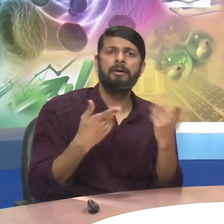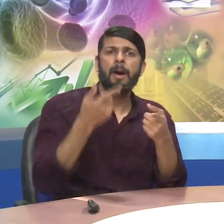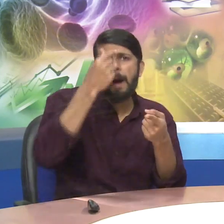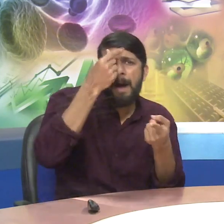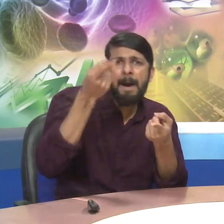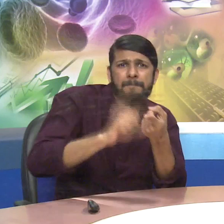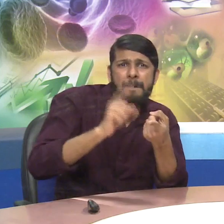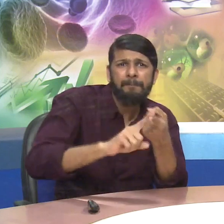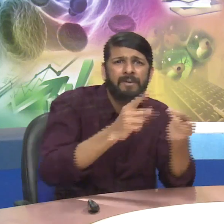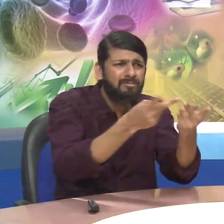general agreement